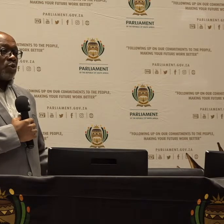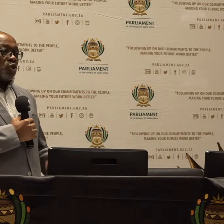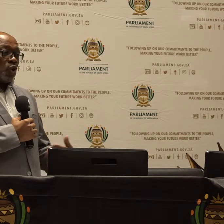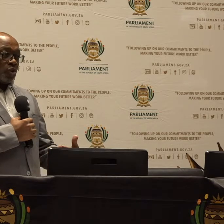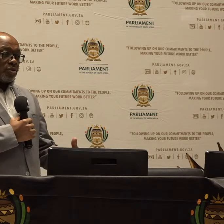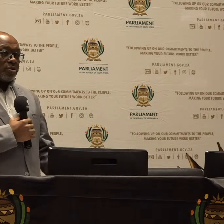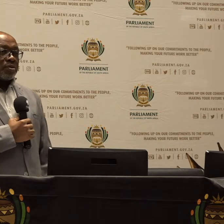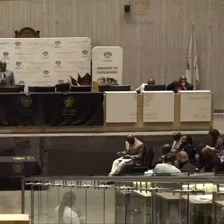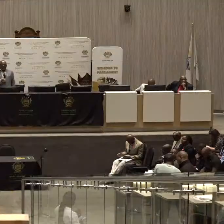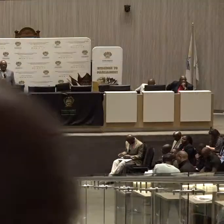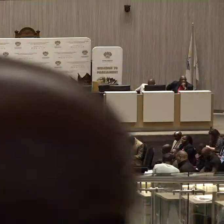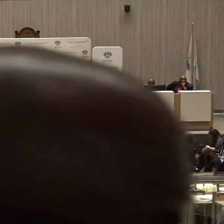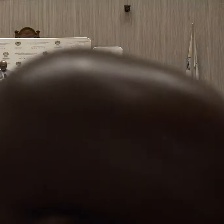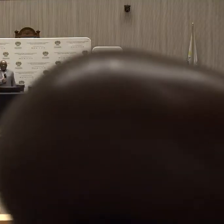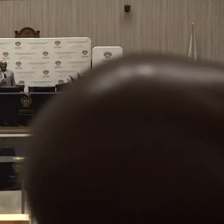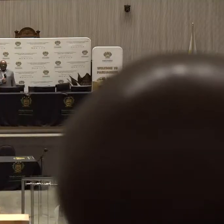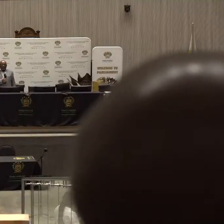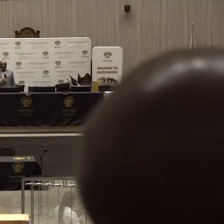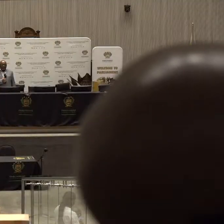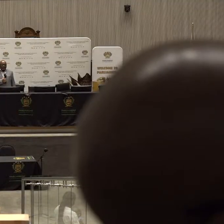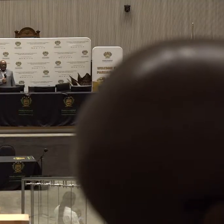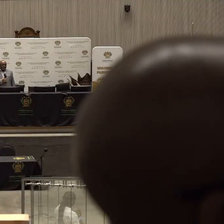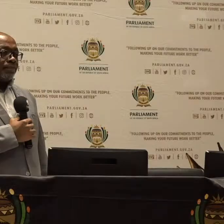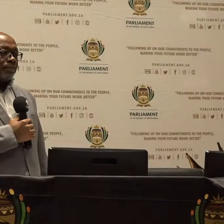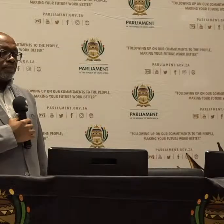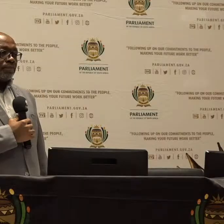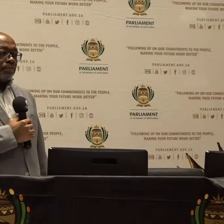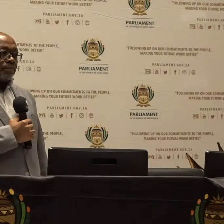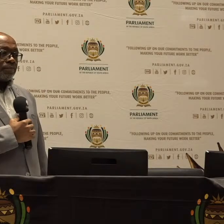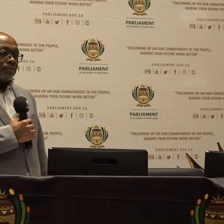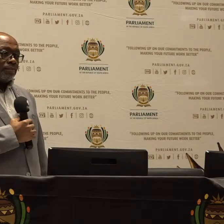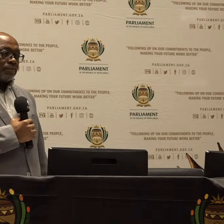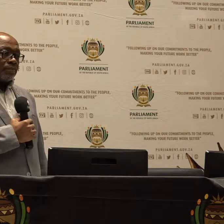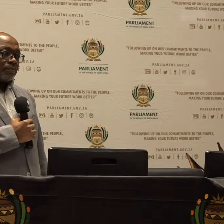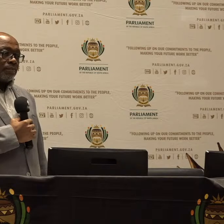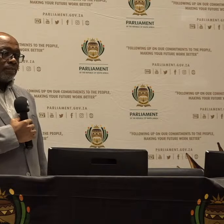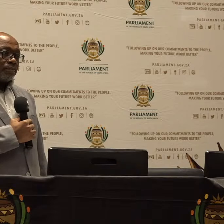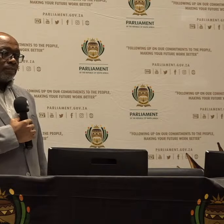now becomes yours going forward foreign